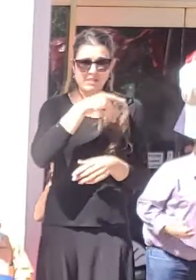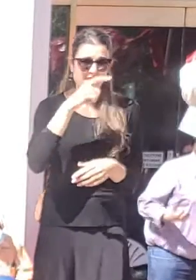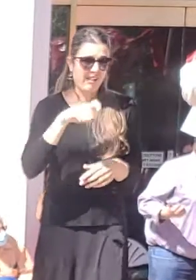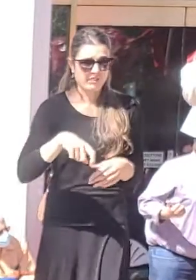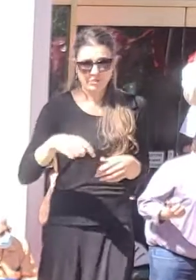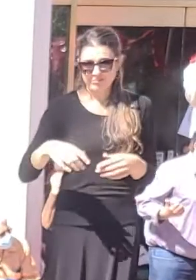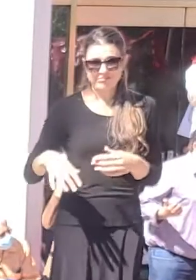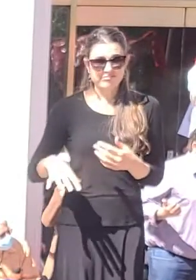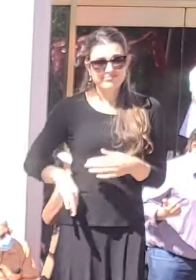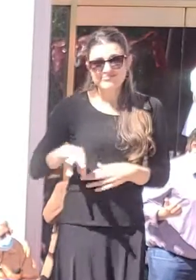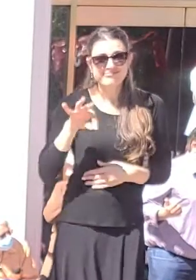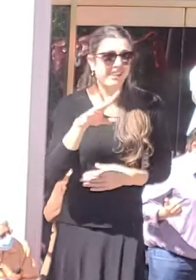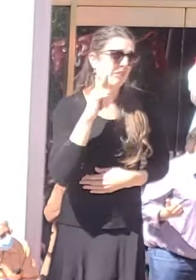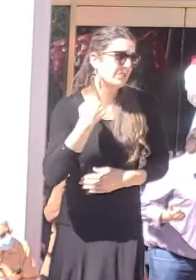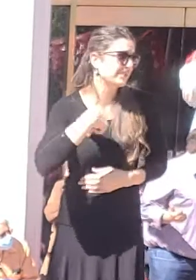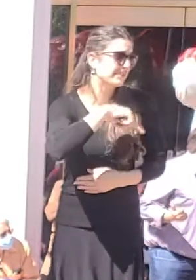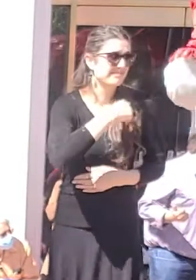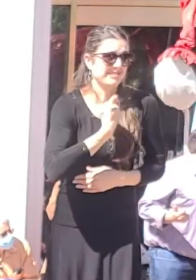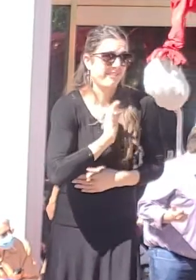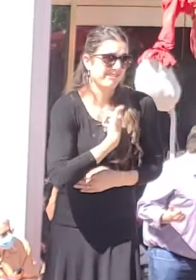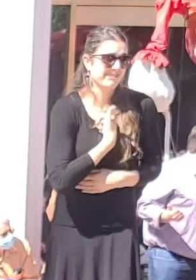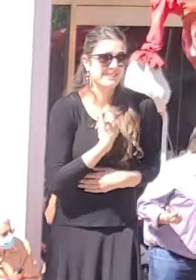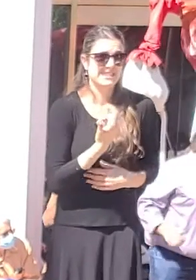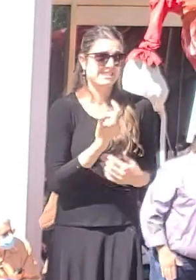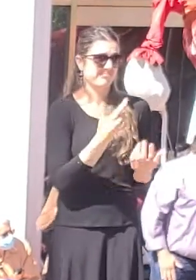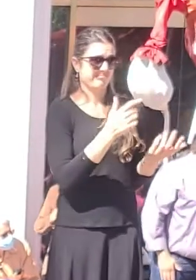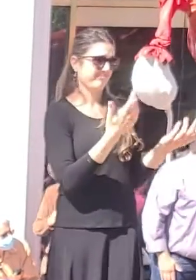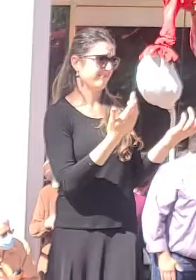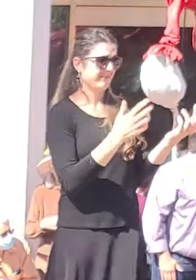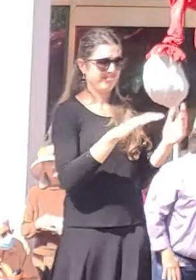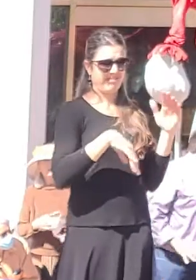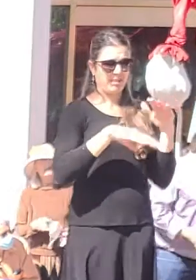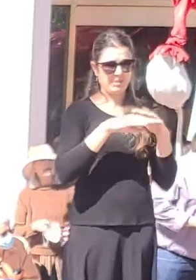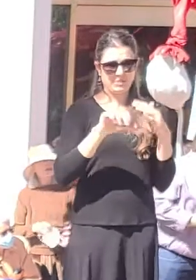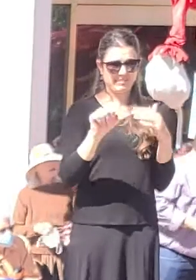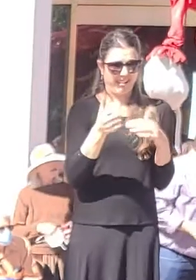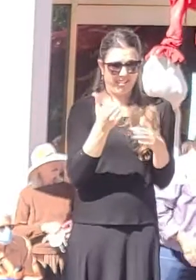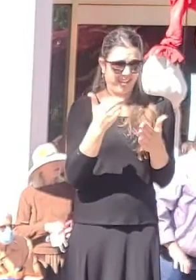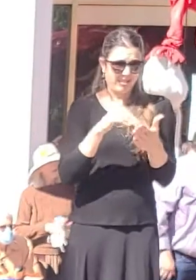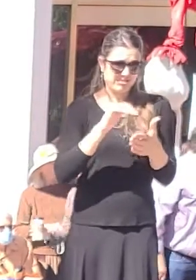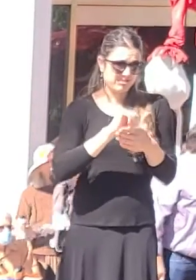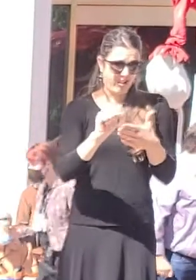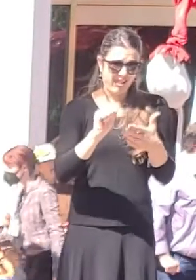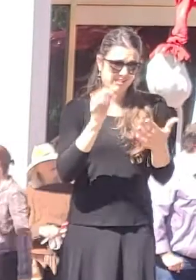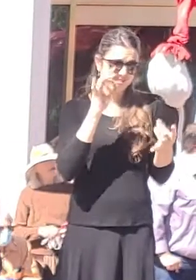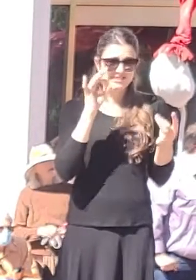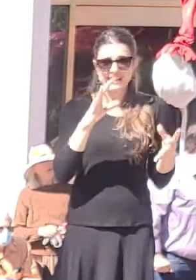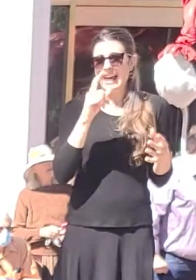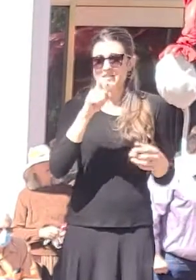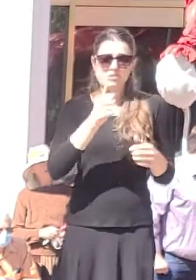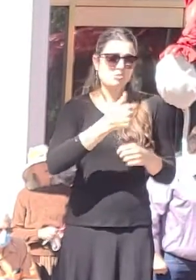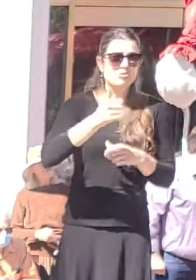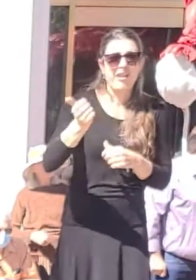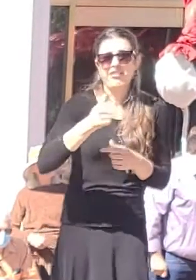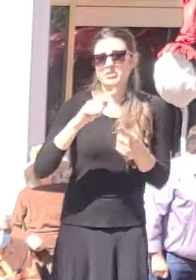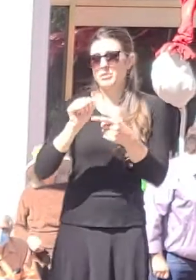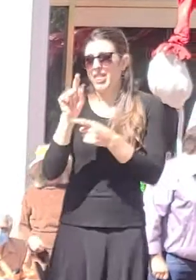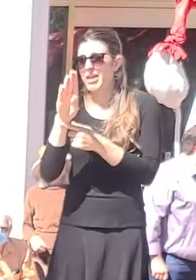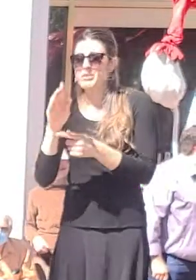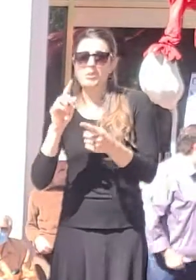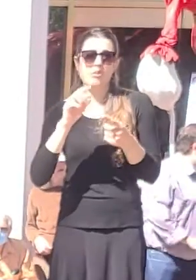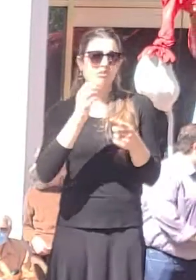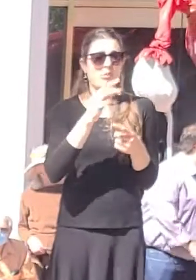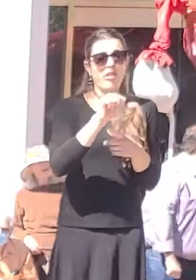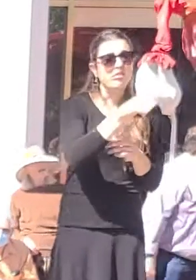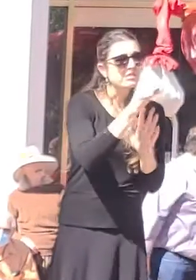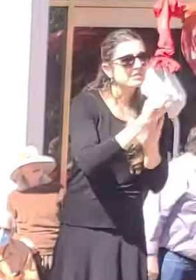between $450 and $10,000. We have to travel from all over the state to go to Albuquerque or cross state lines. Abortion